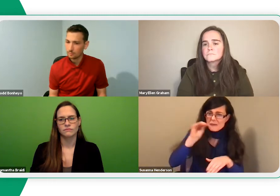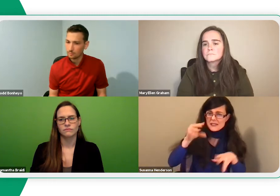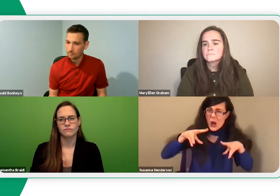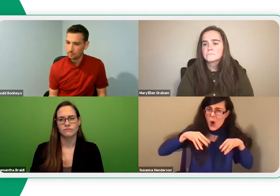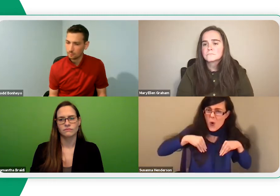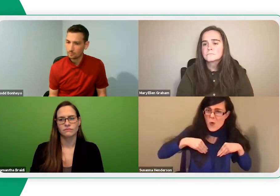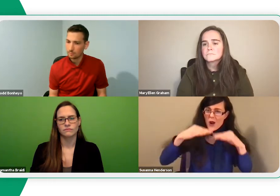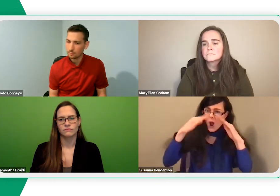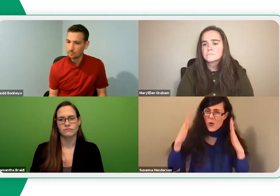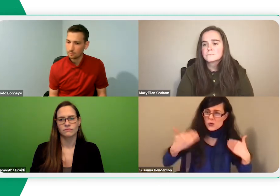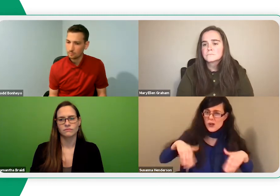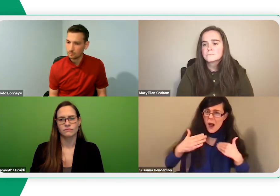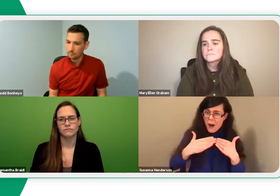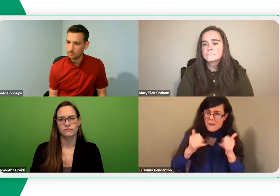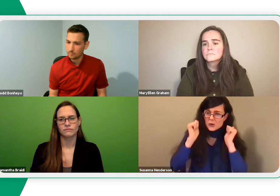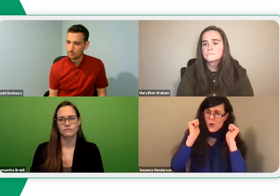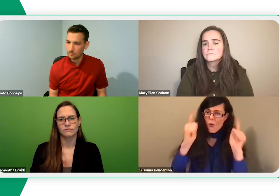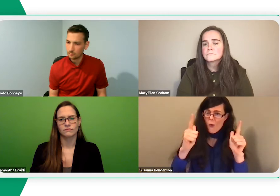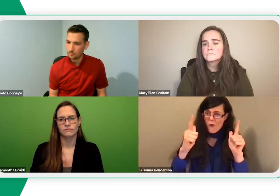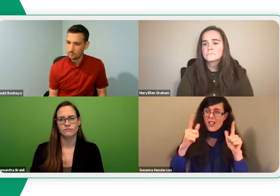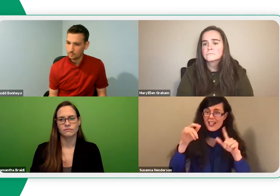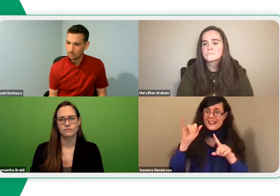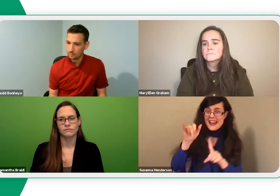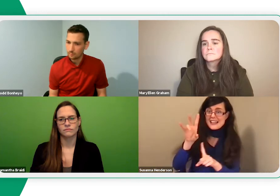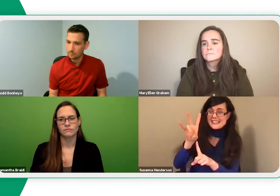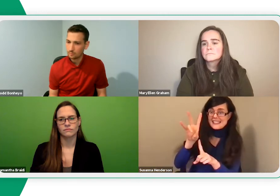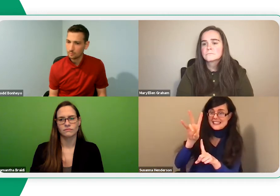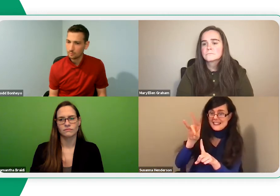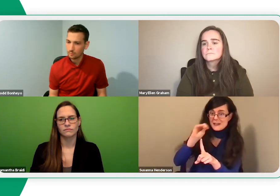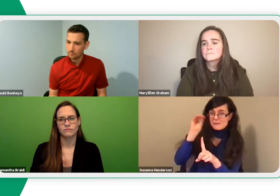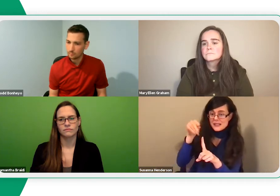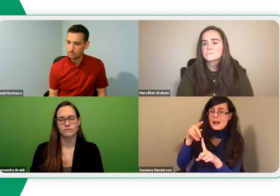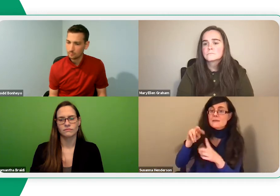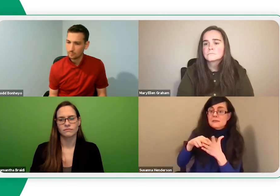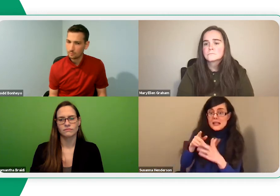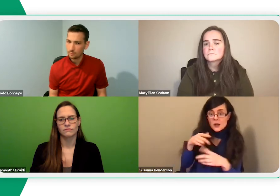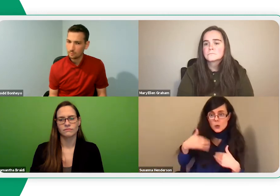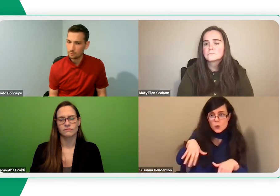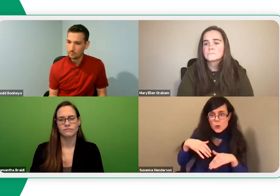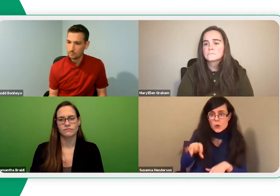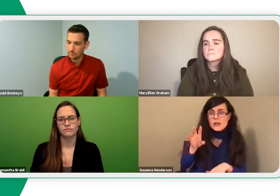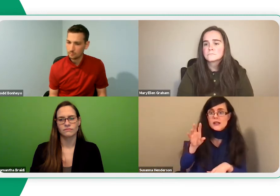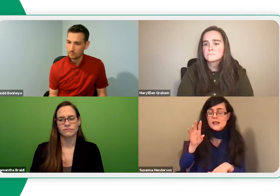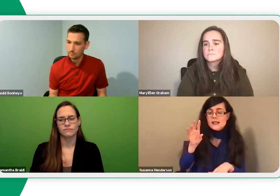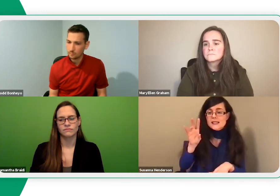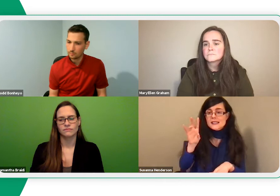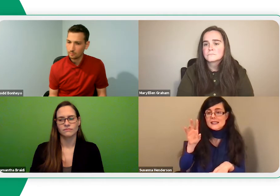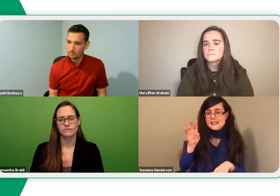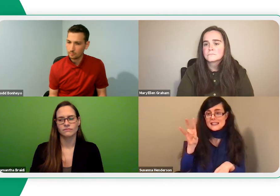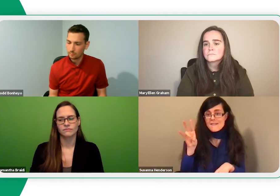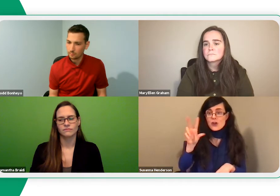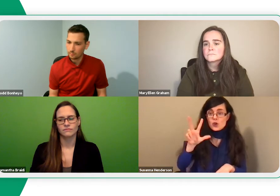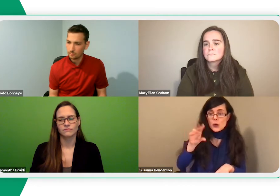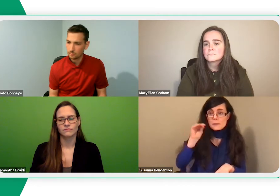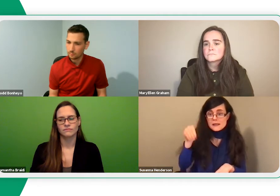67%, almost 70% of my students' families said they owned a home.